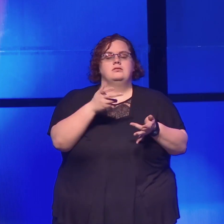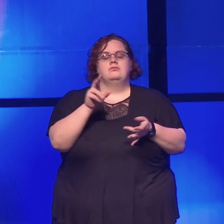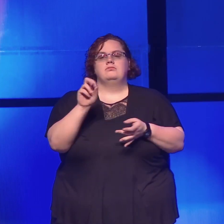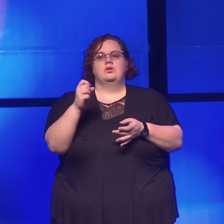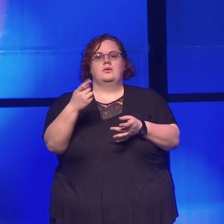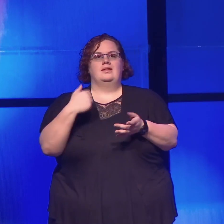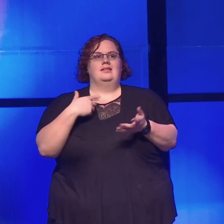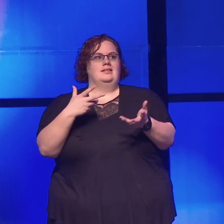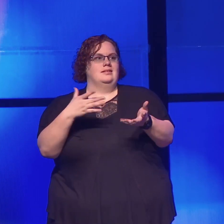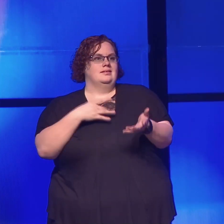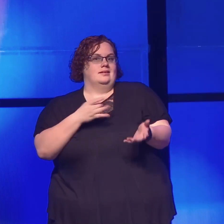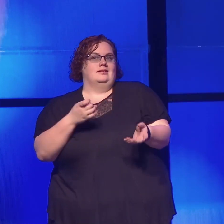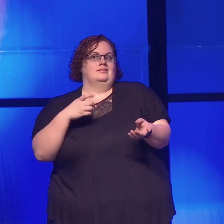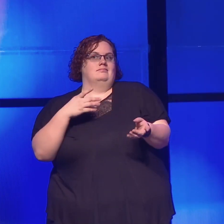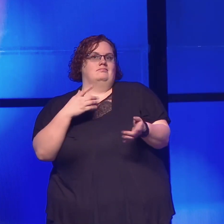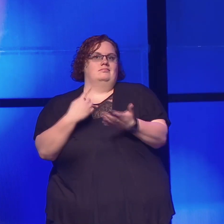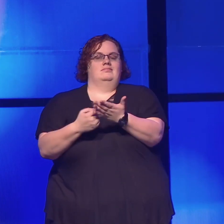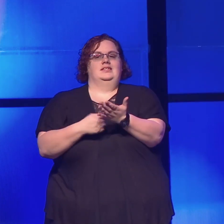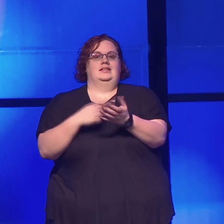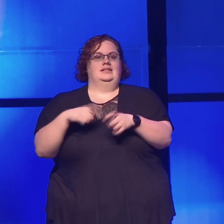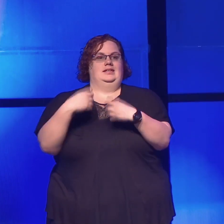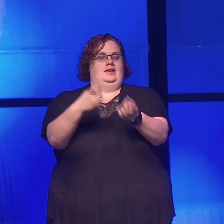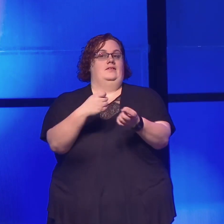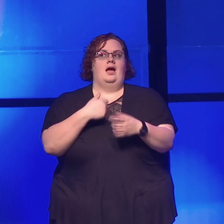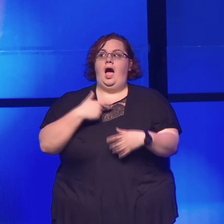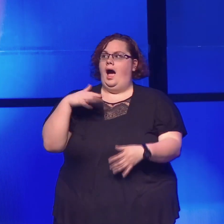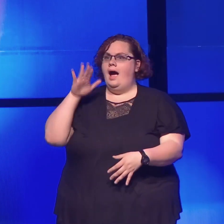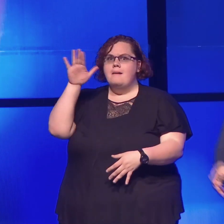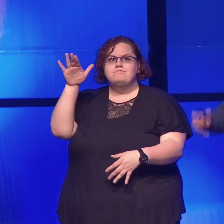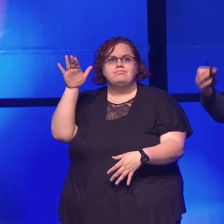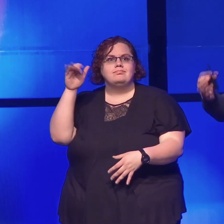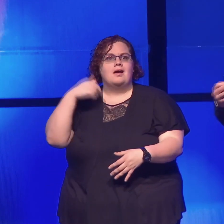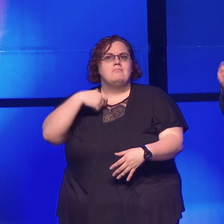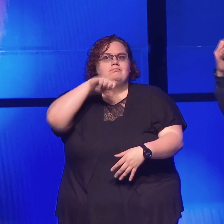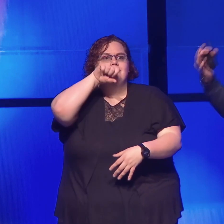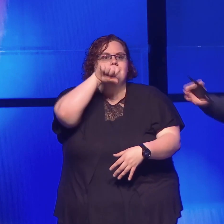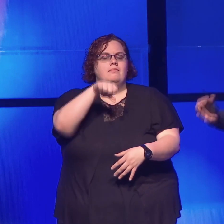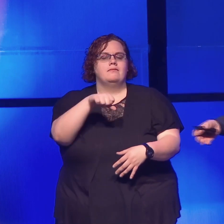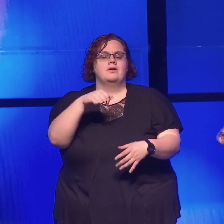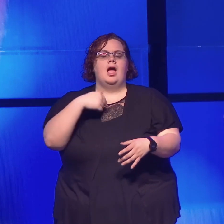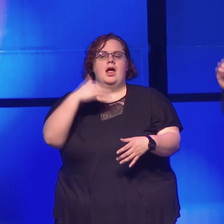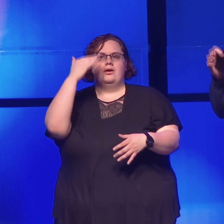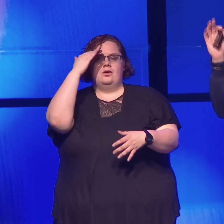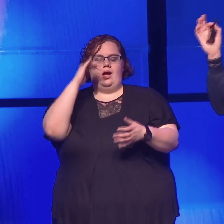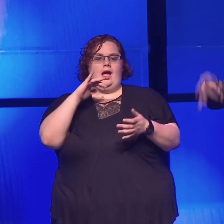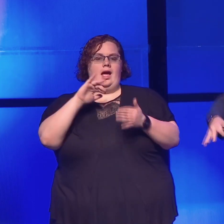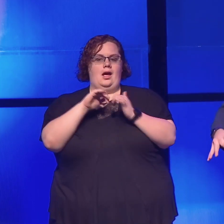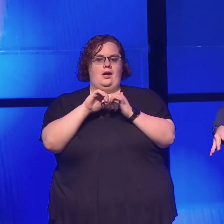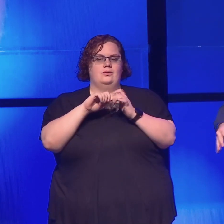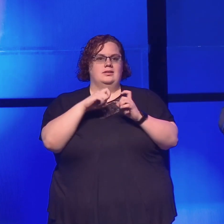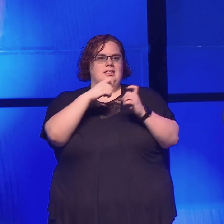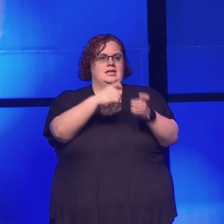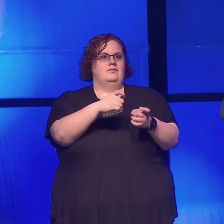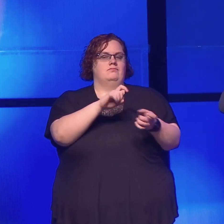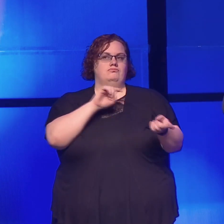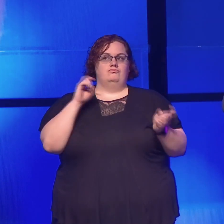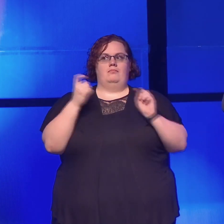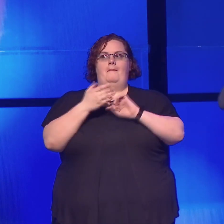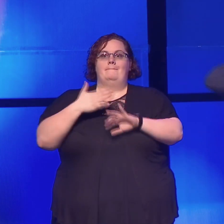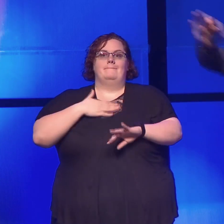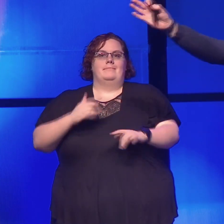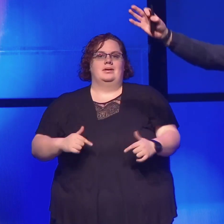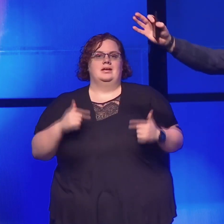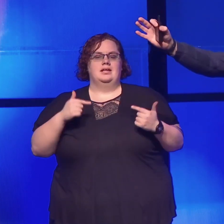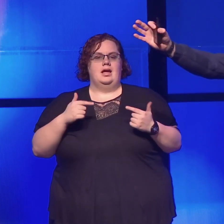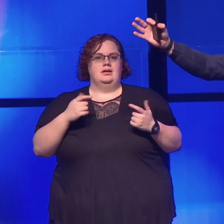I'm like, I do. I love talking about giving because I know how giving transforms my life, not just to church, but just